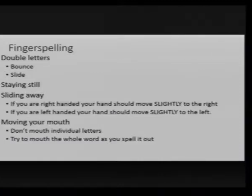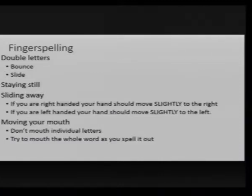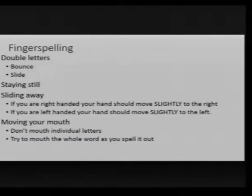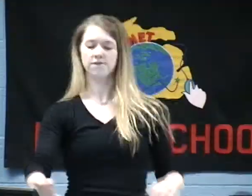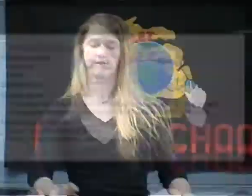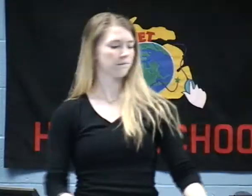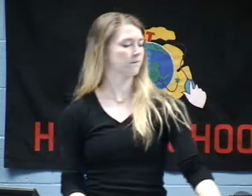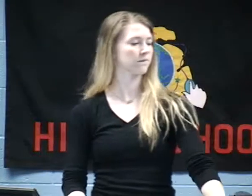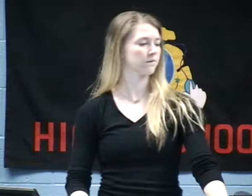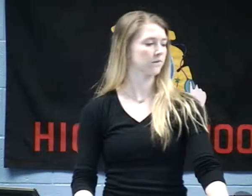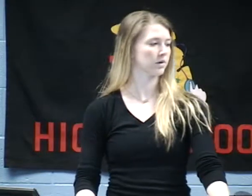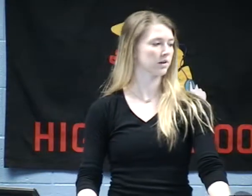All